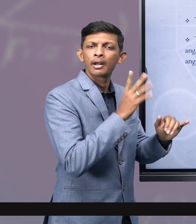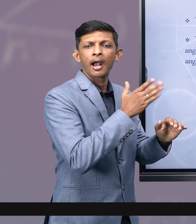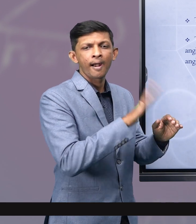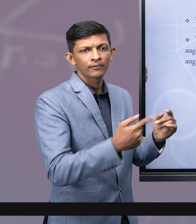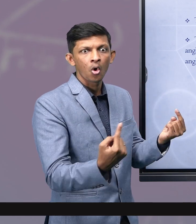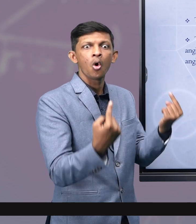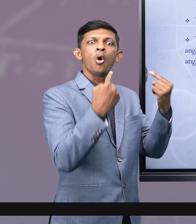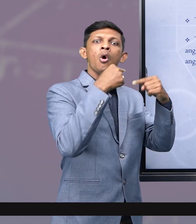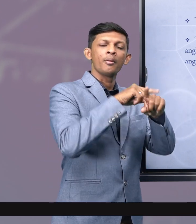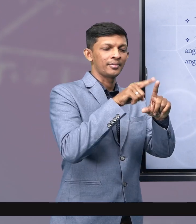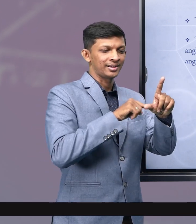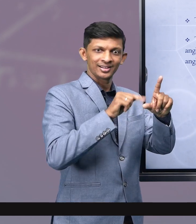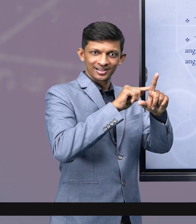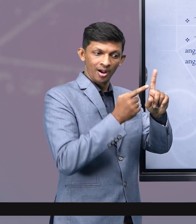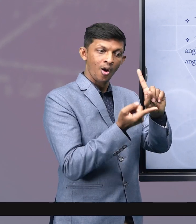opposite angles.